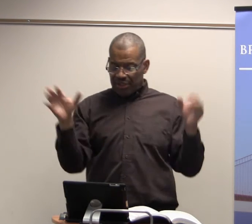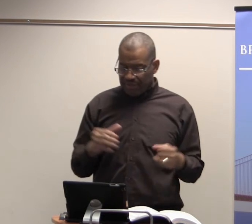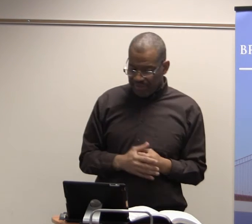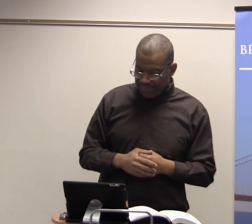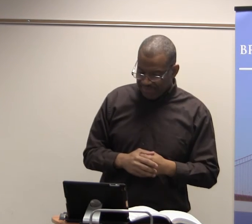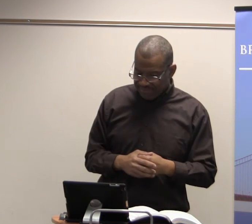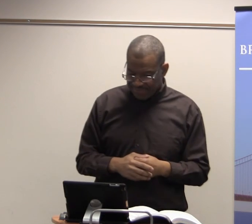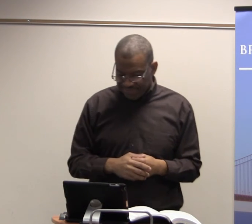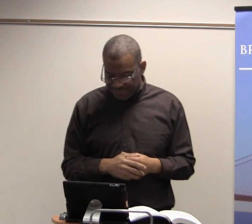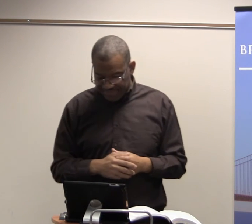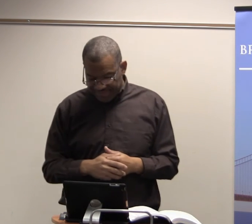clear.